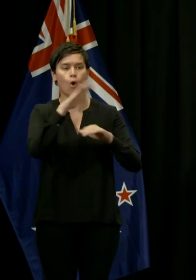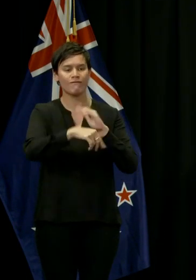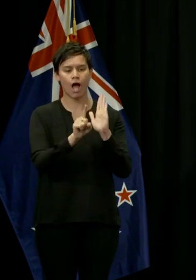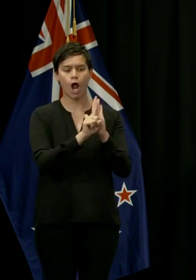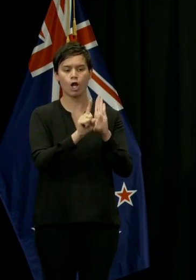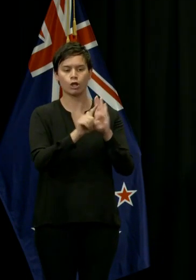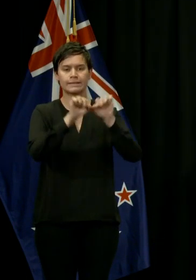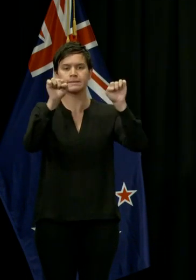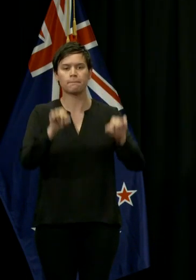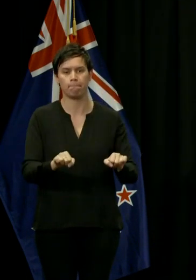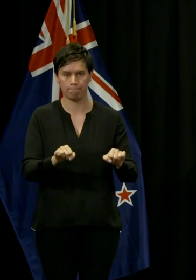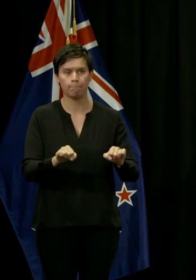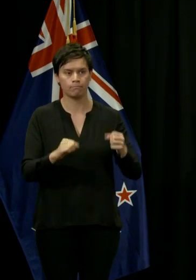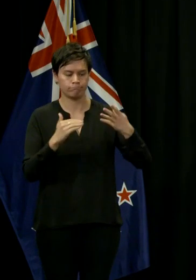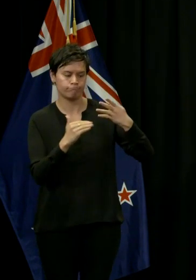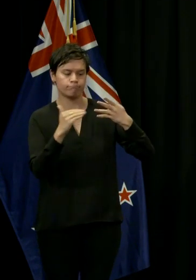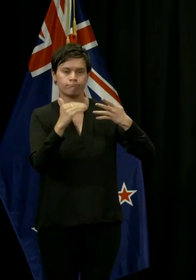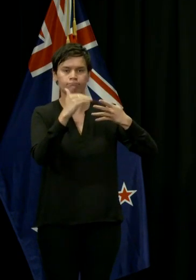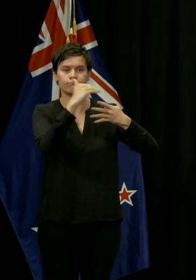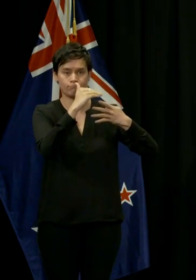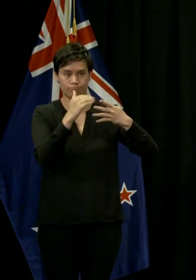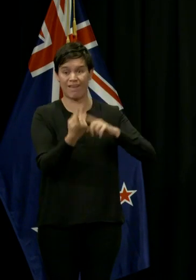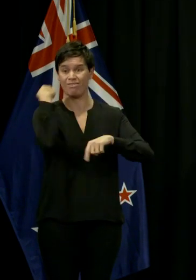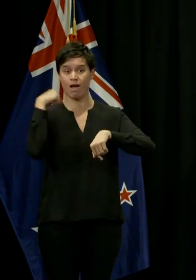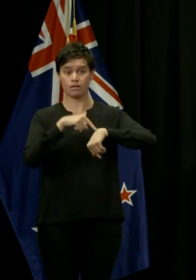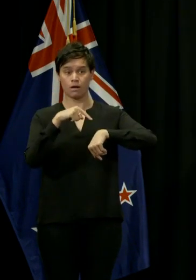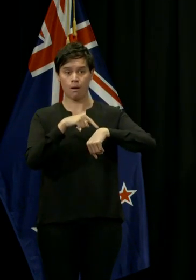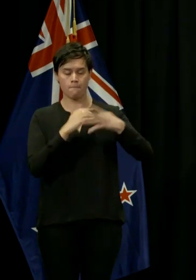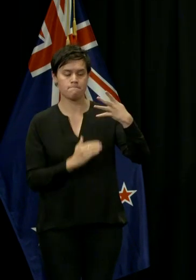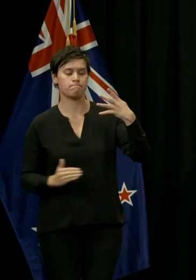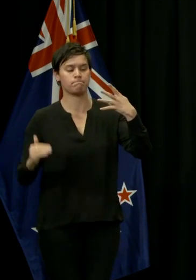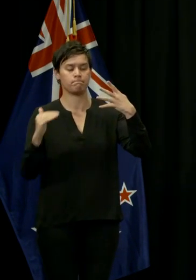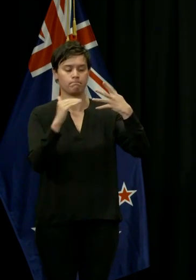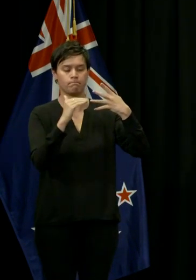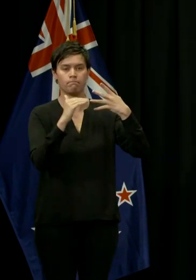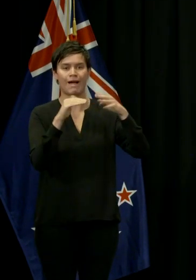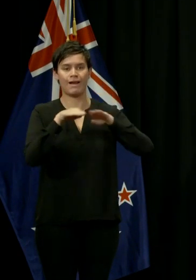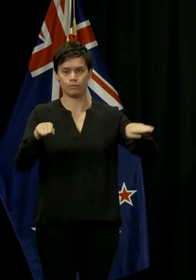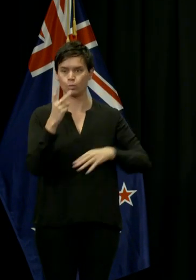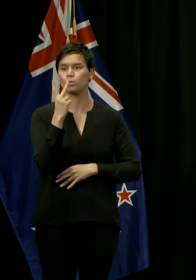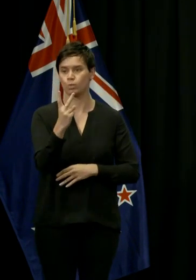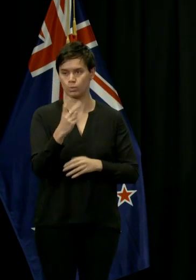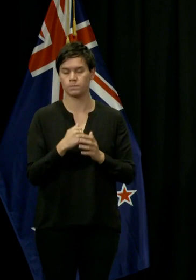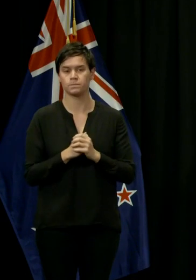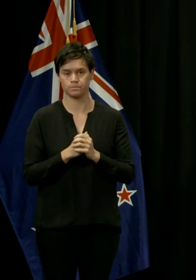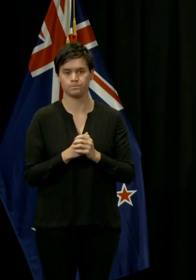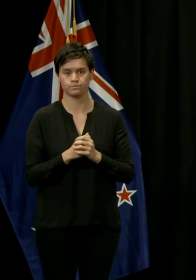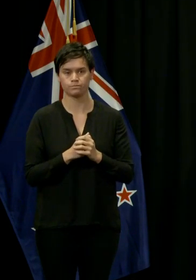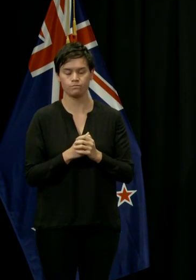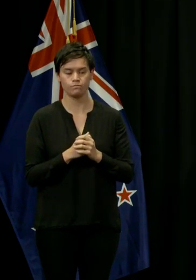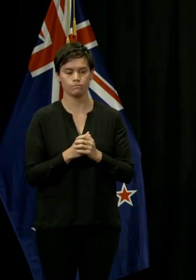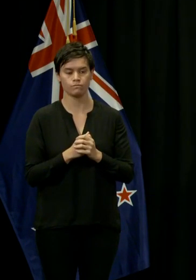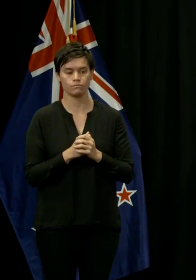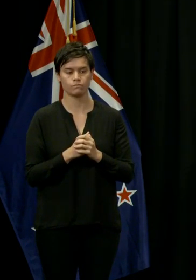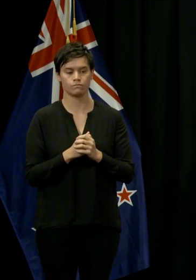level system, and at that time we placed New Zealand at alert level 2. I also said